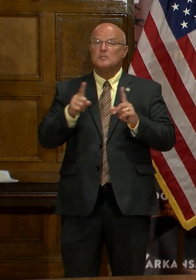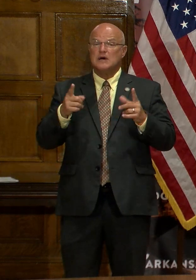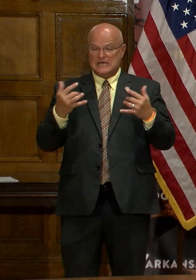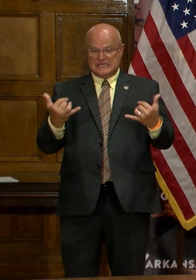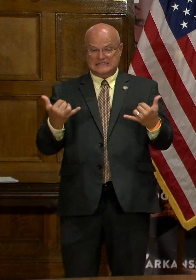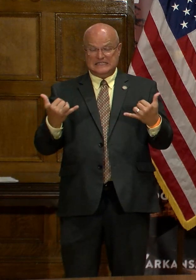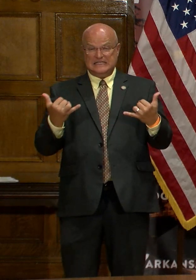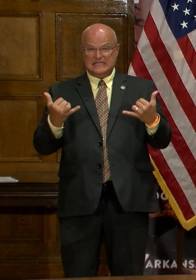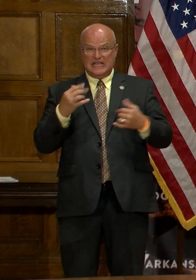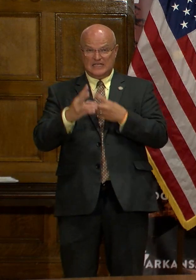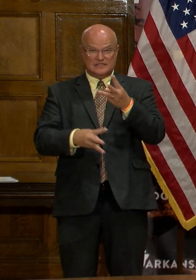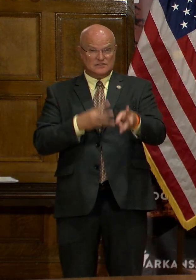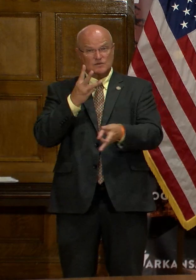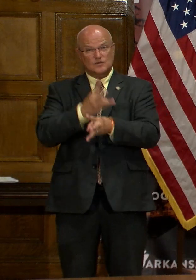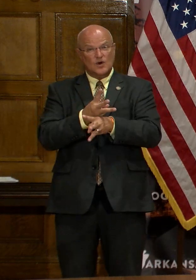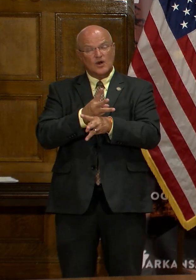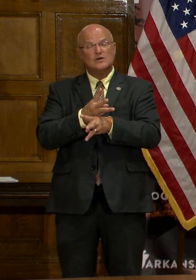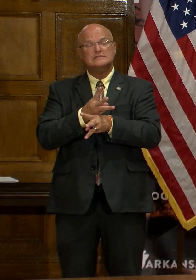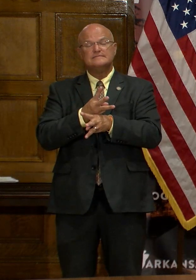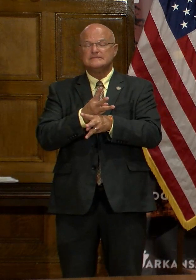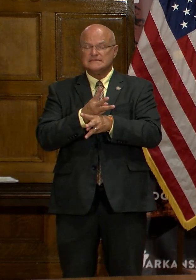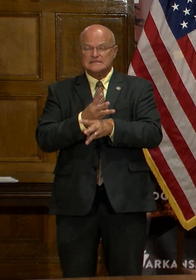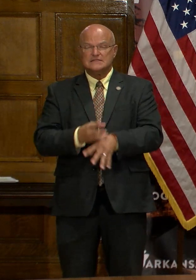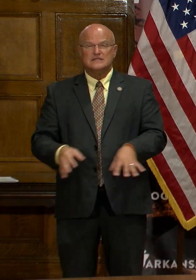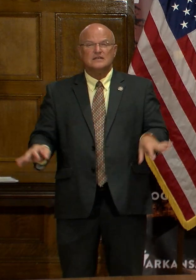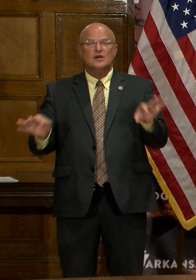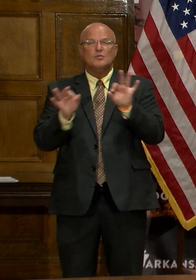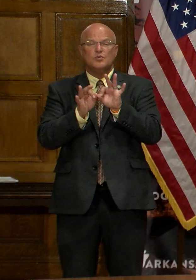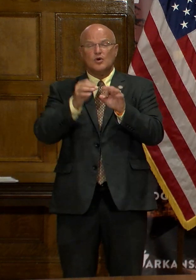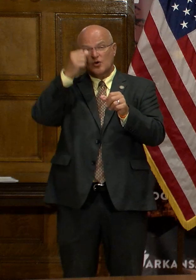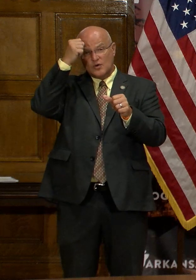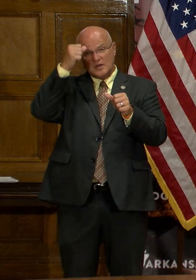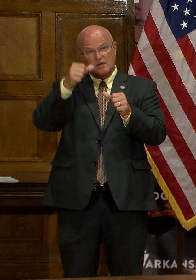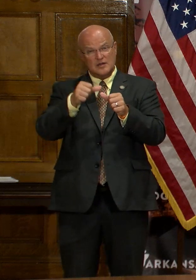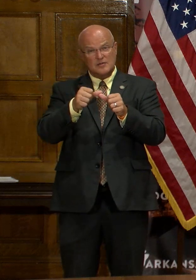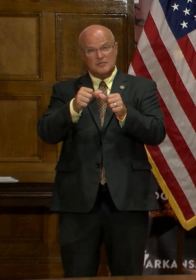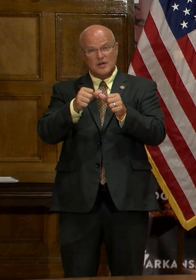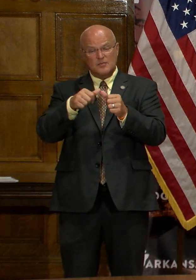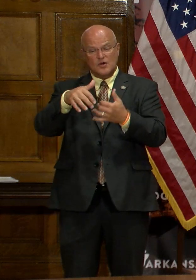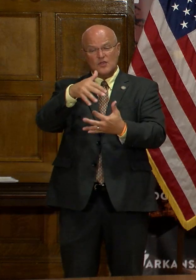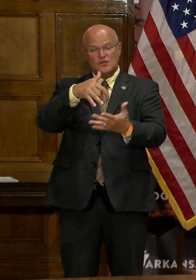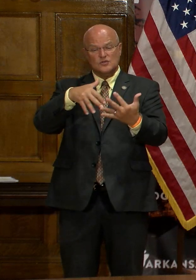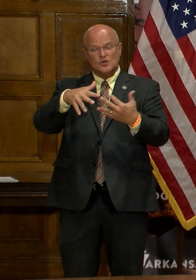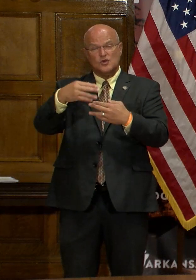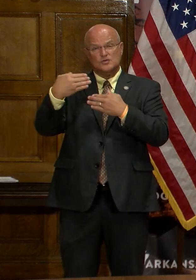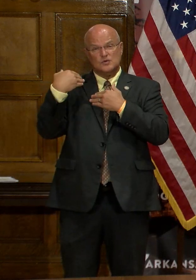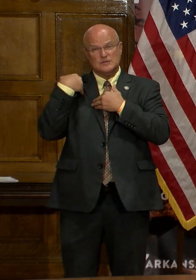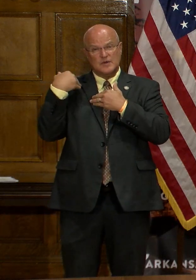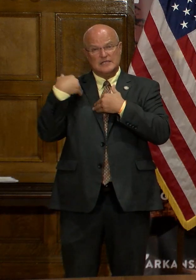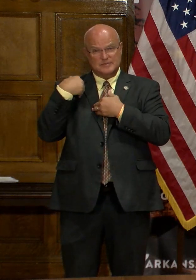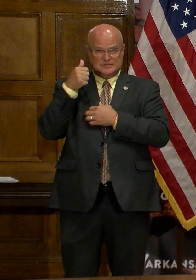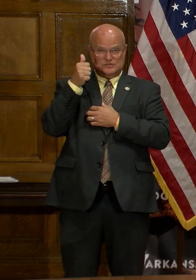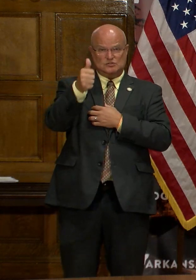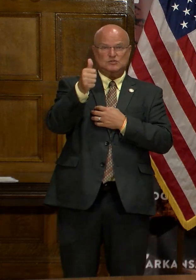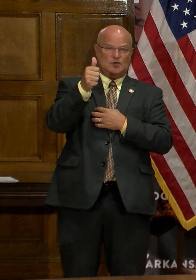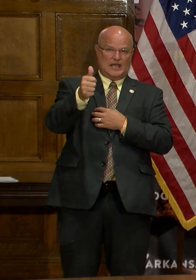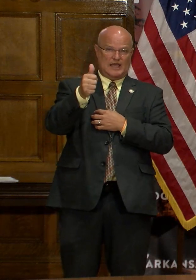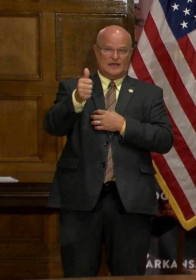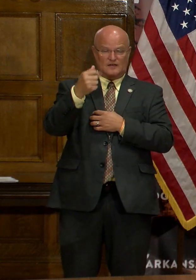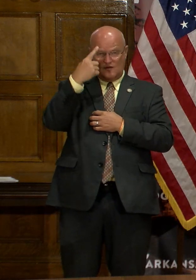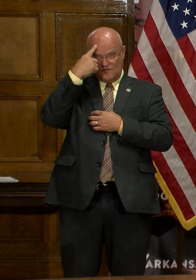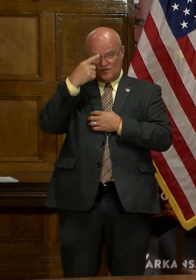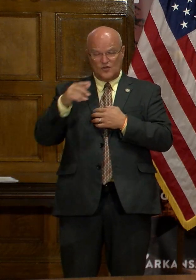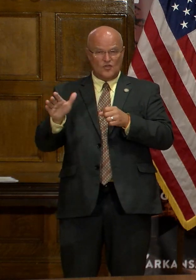today's environment, it is important that you keep in mind the social responsibility that you bear to the